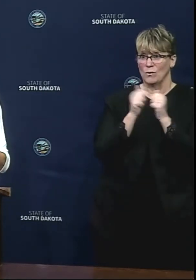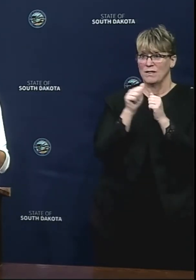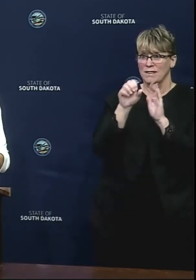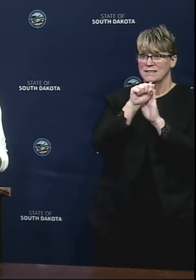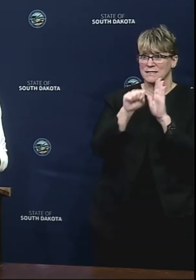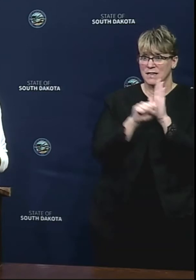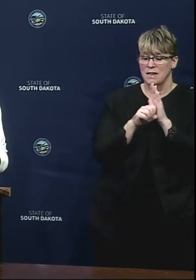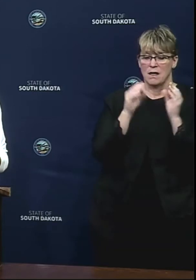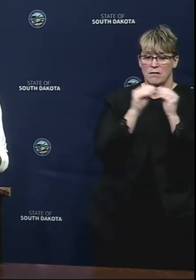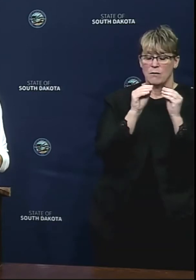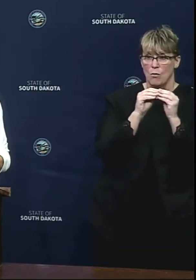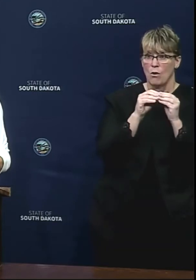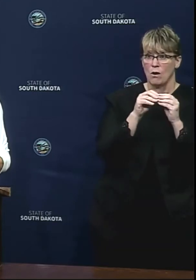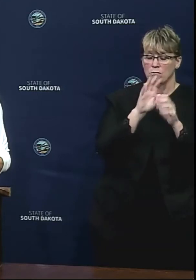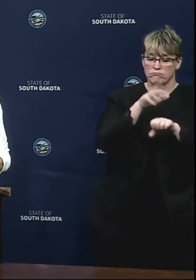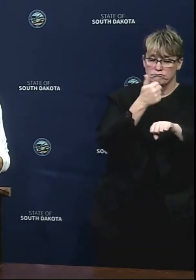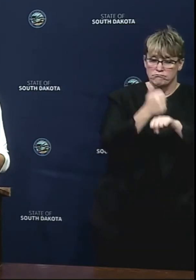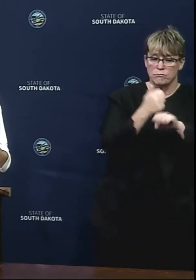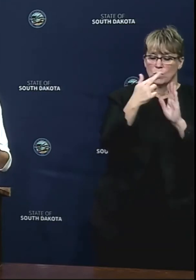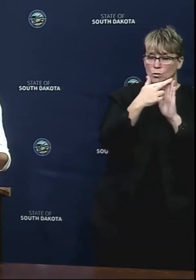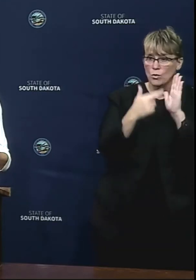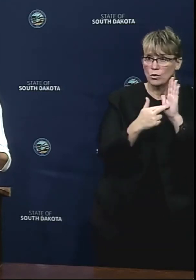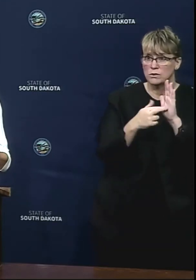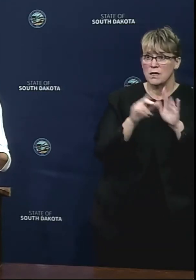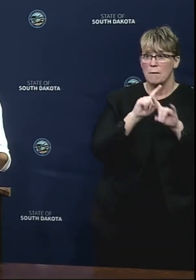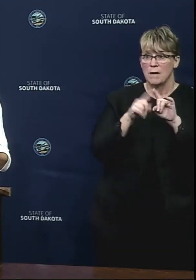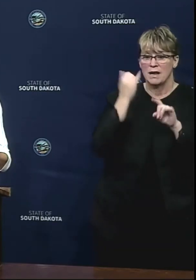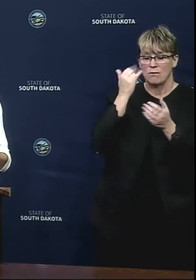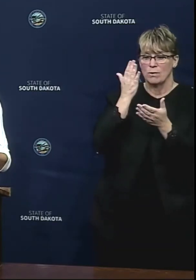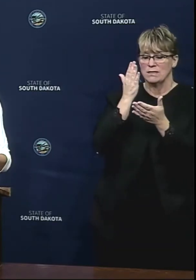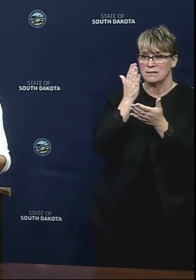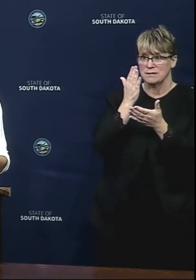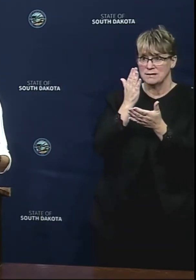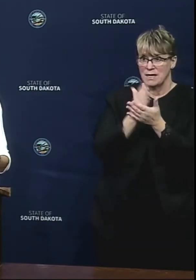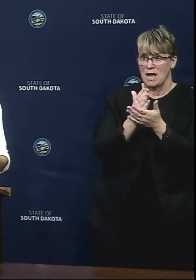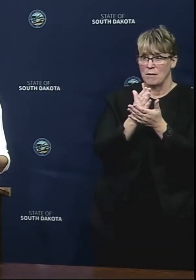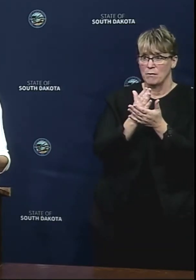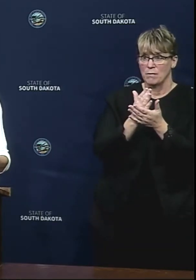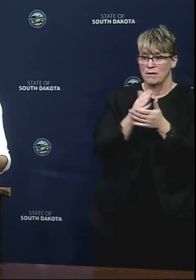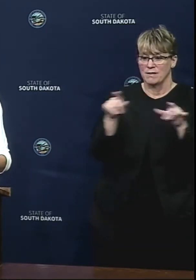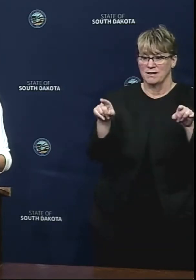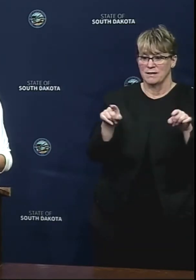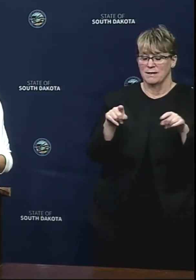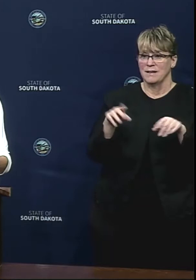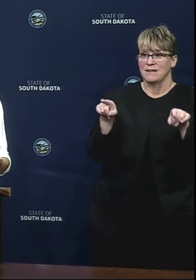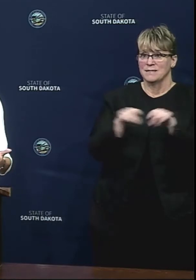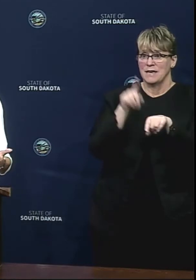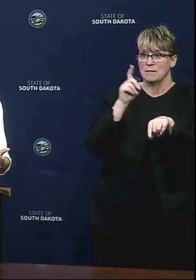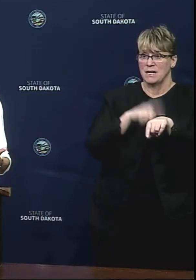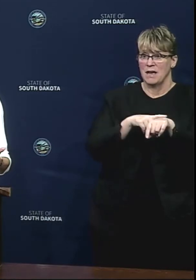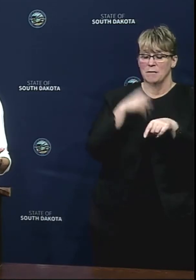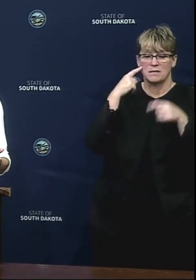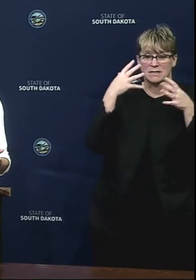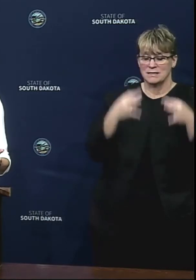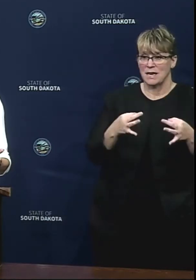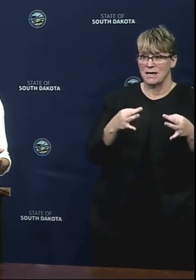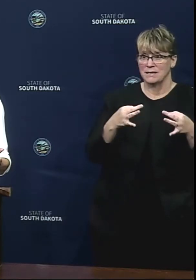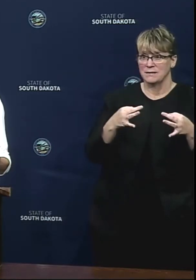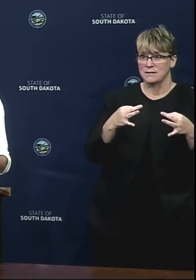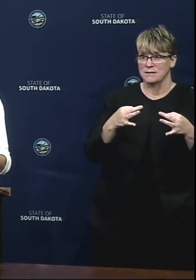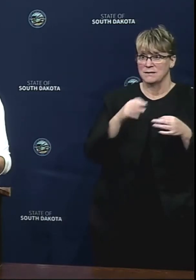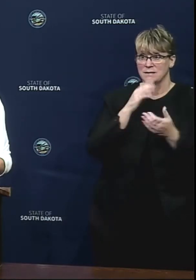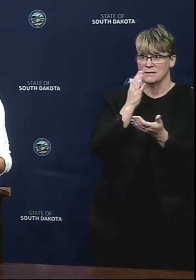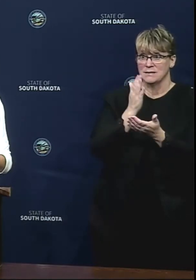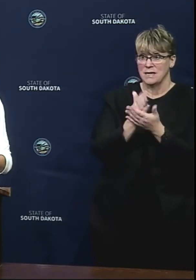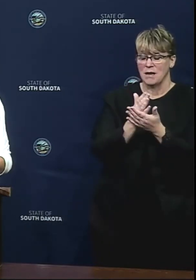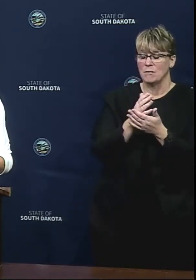state, the more we put in. But if we lift them all up and take them all off at one time, we could see another bump in our infection rates.